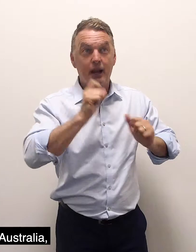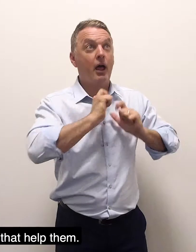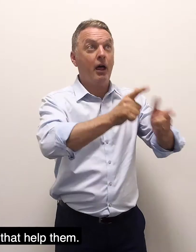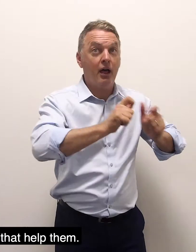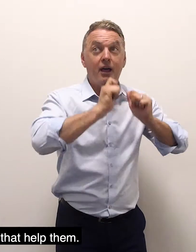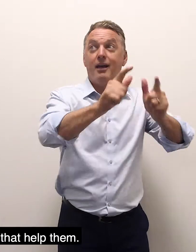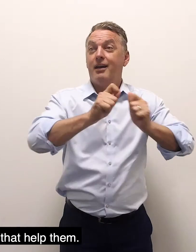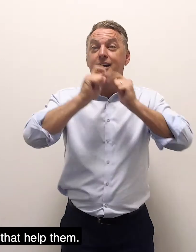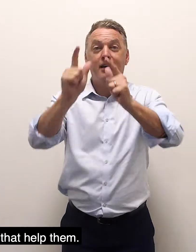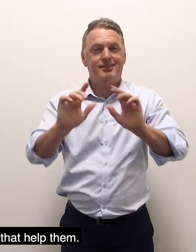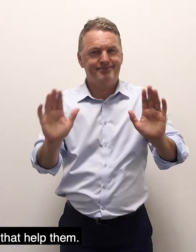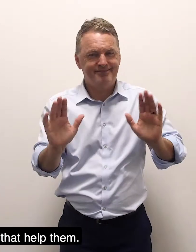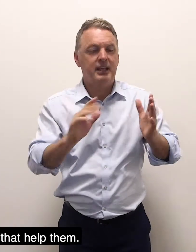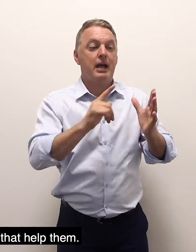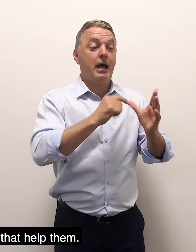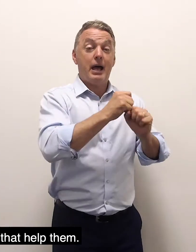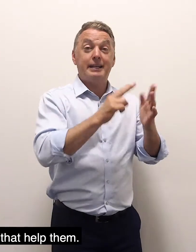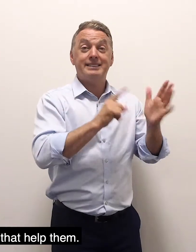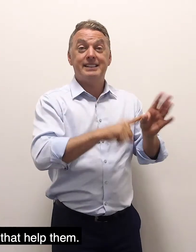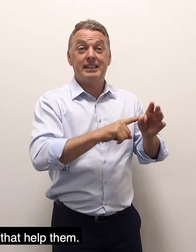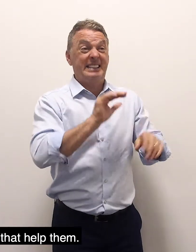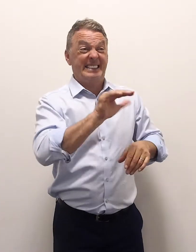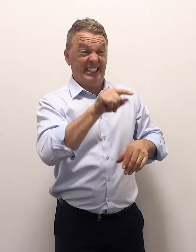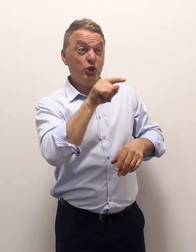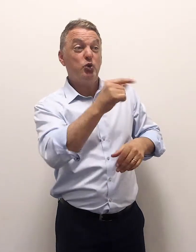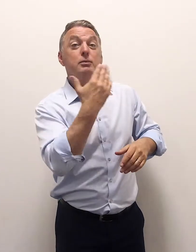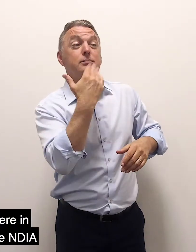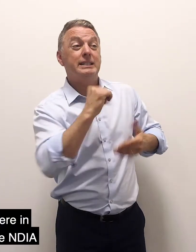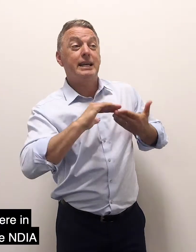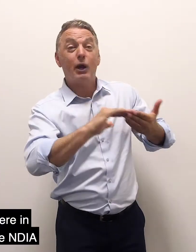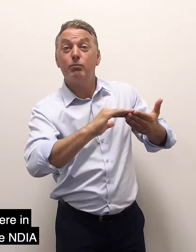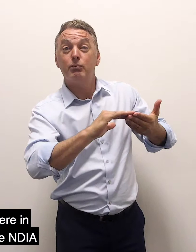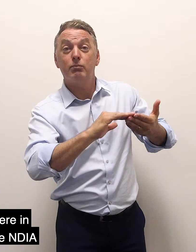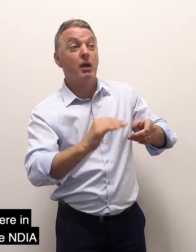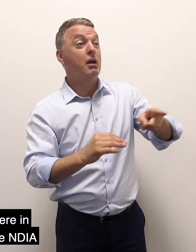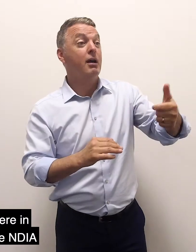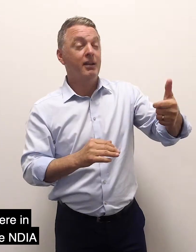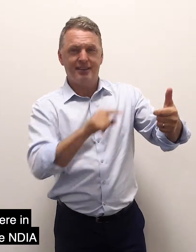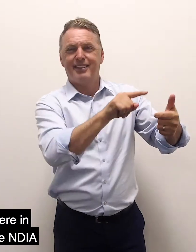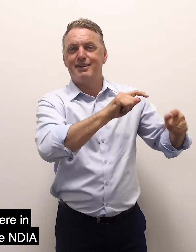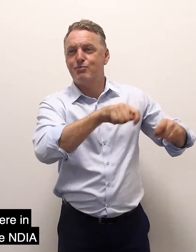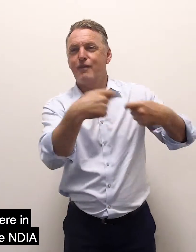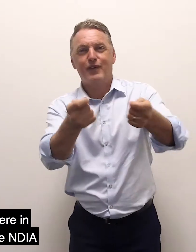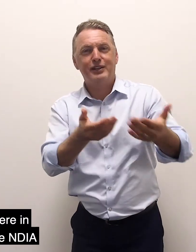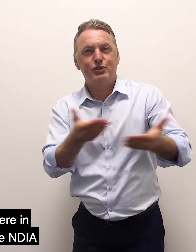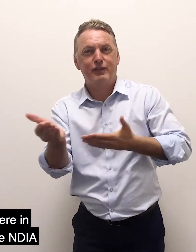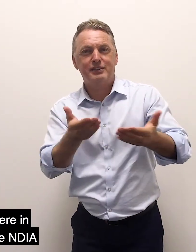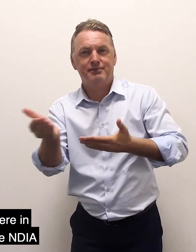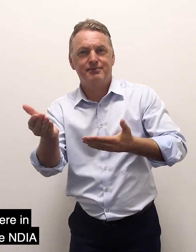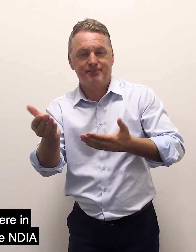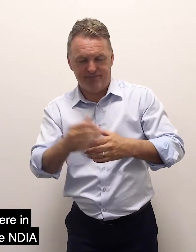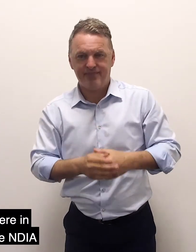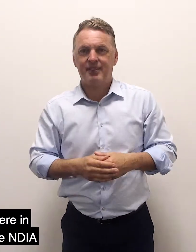Australia. So they have organisations that help them. So for example, here in Victoria